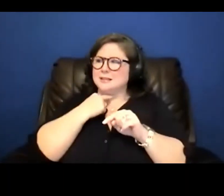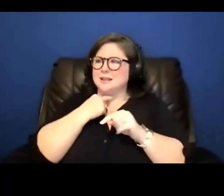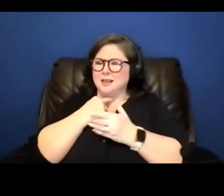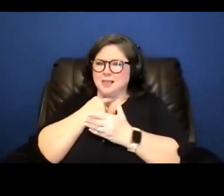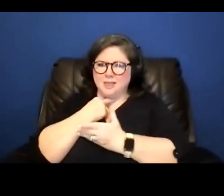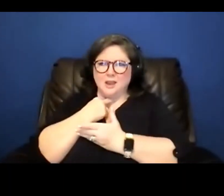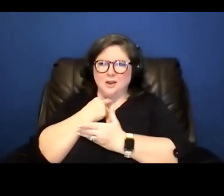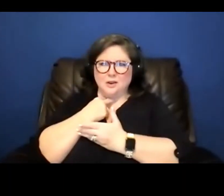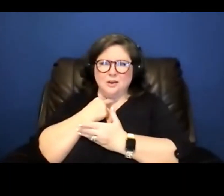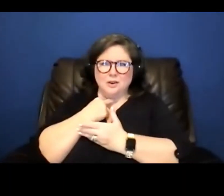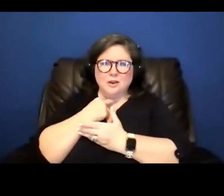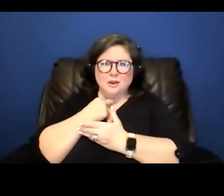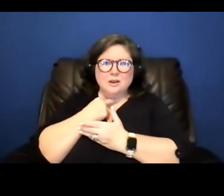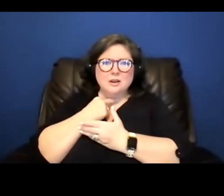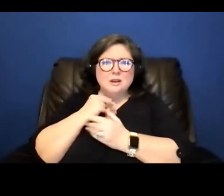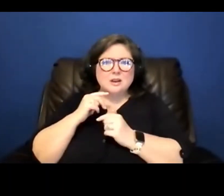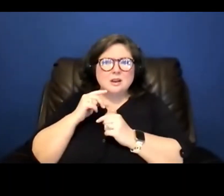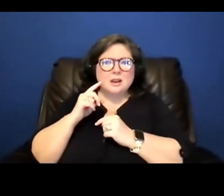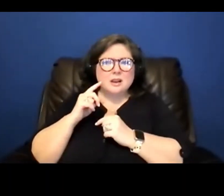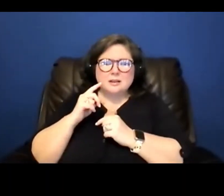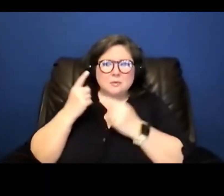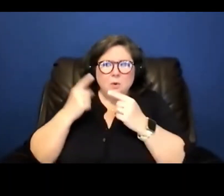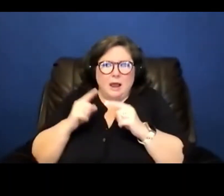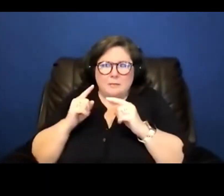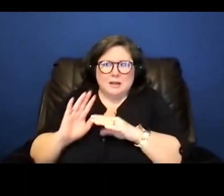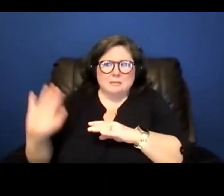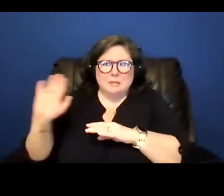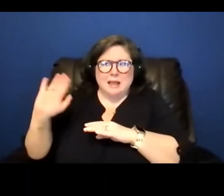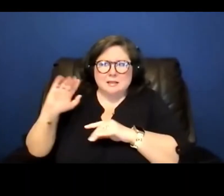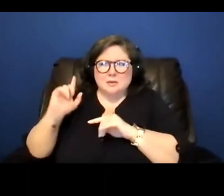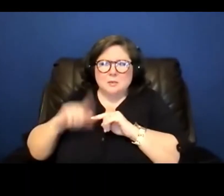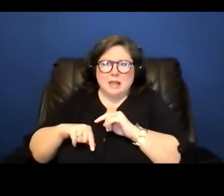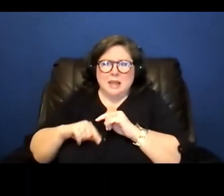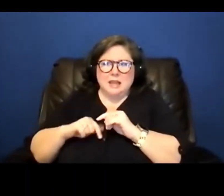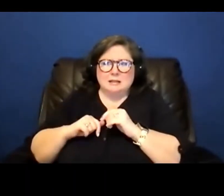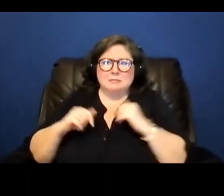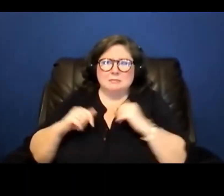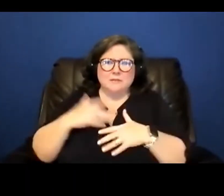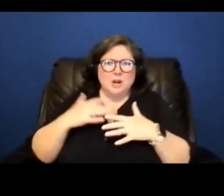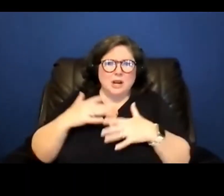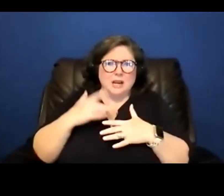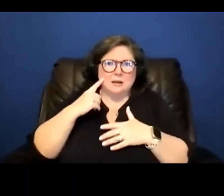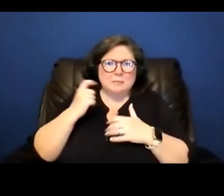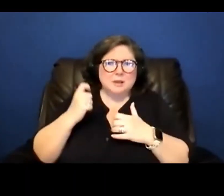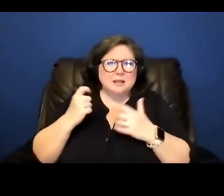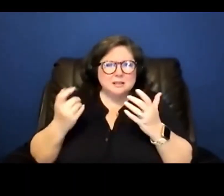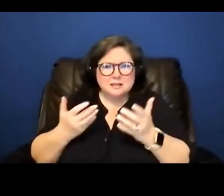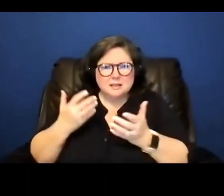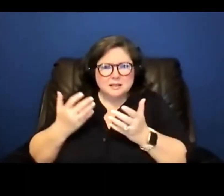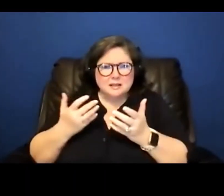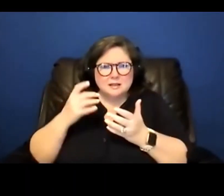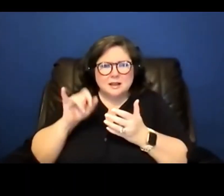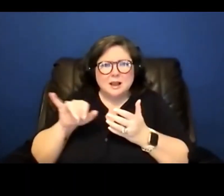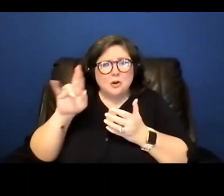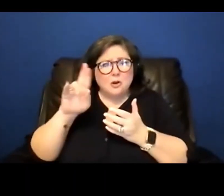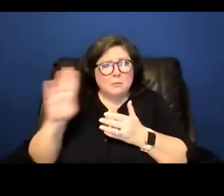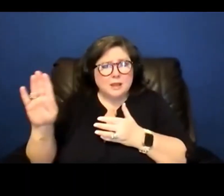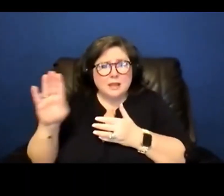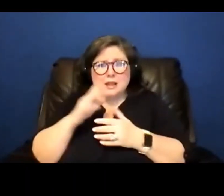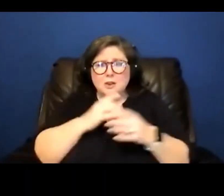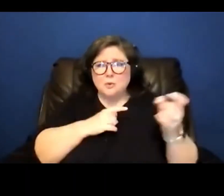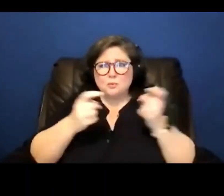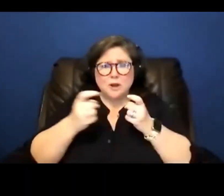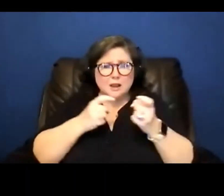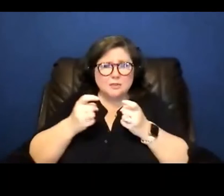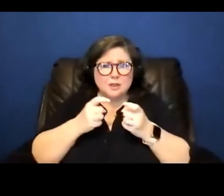people. We can't get stuck in what has happened in the past because of the CE, for example, IRB, and all of these regulations and things